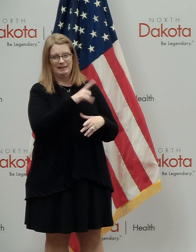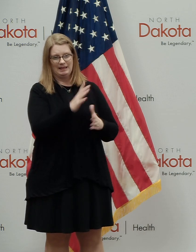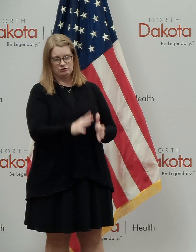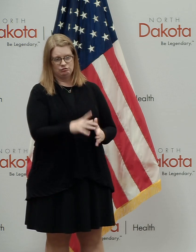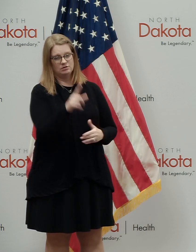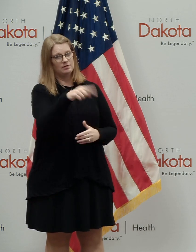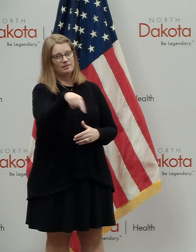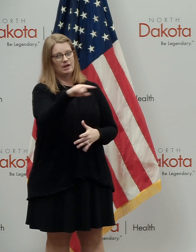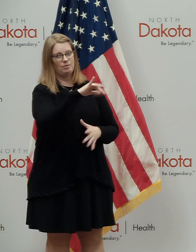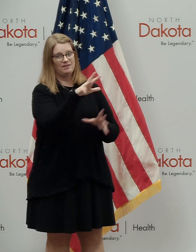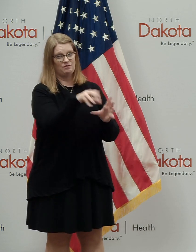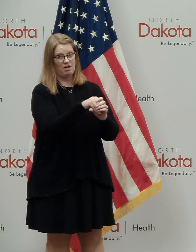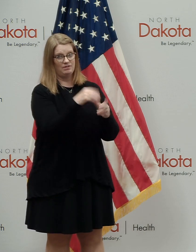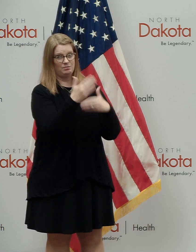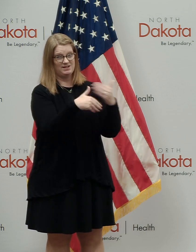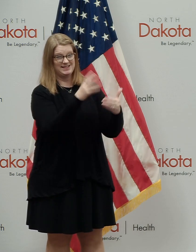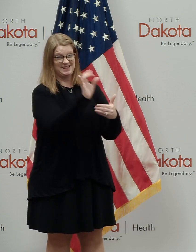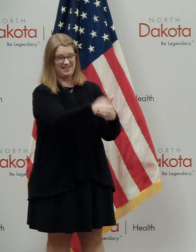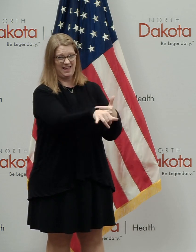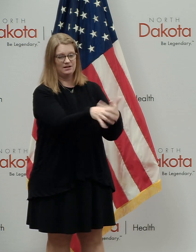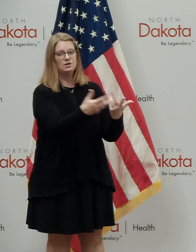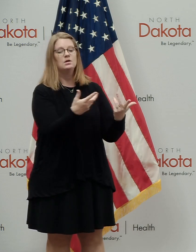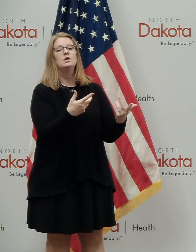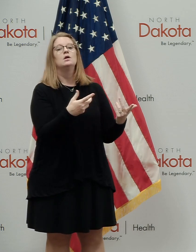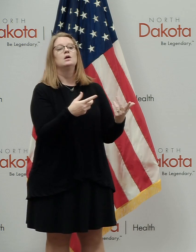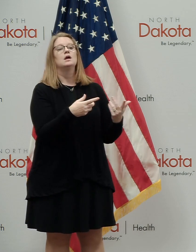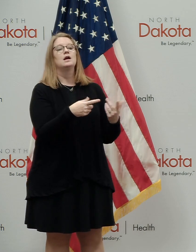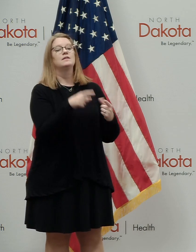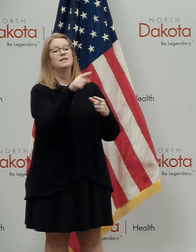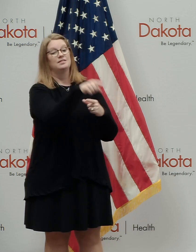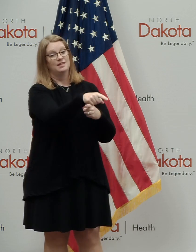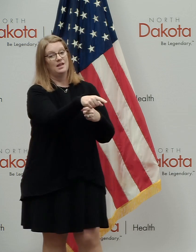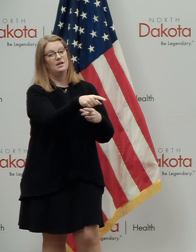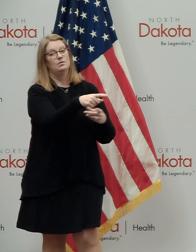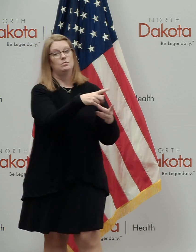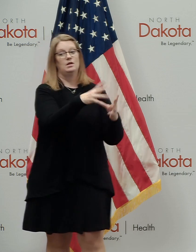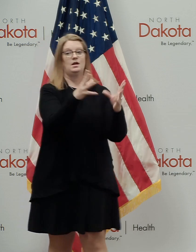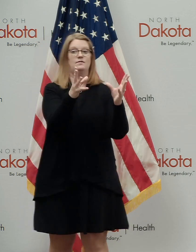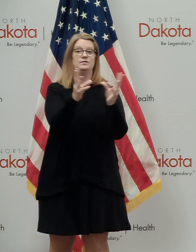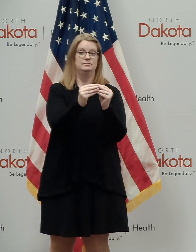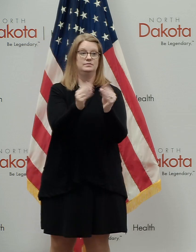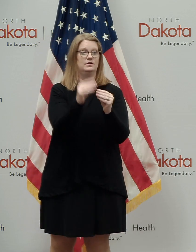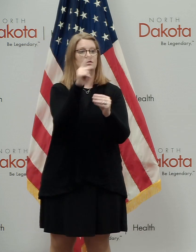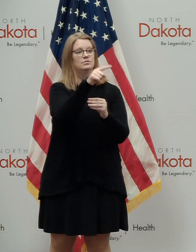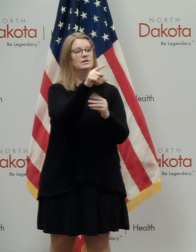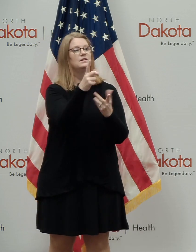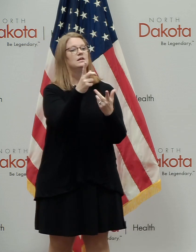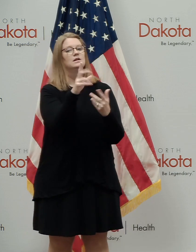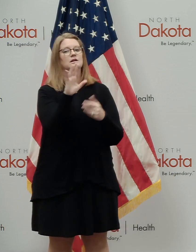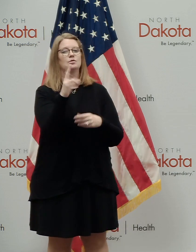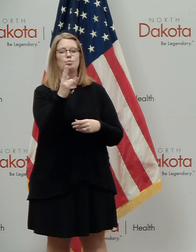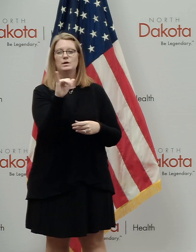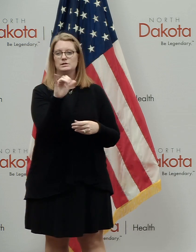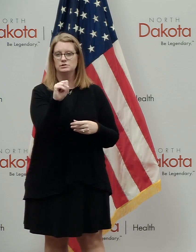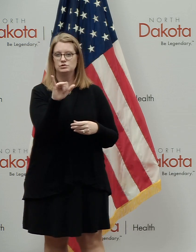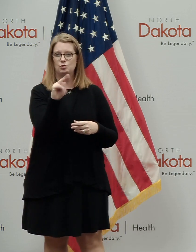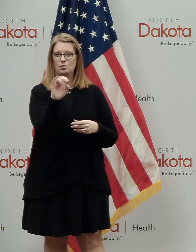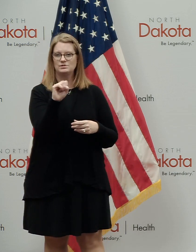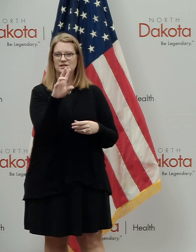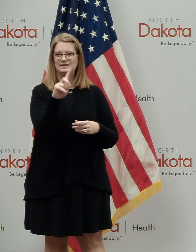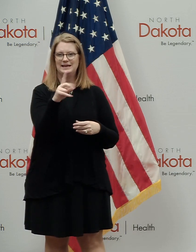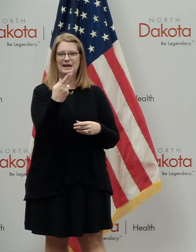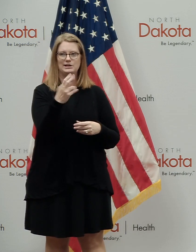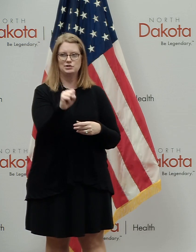are involved in that process, who in turn will have a conference call with Chris Jones from DHS or whoever that's